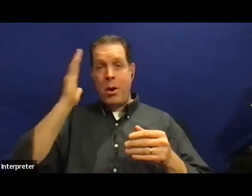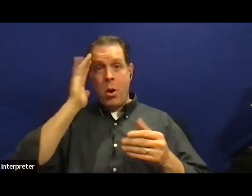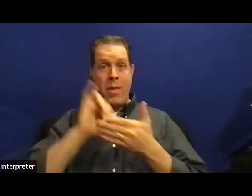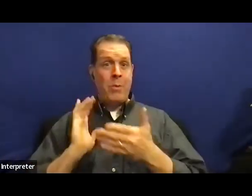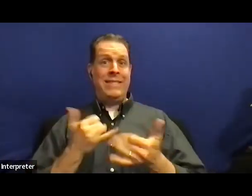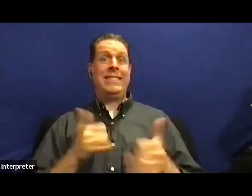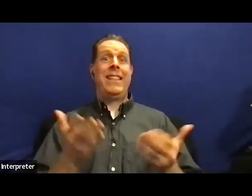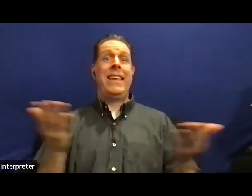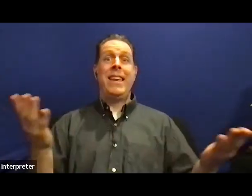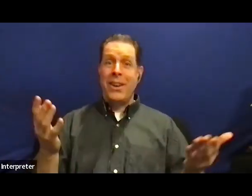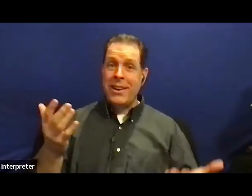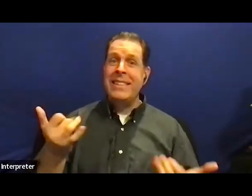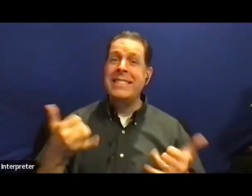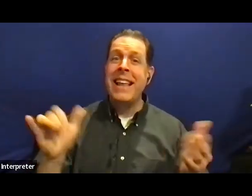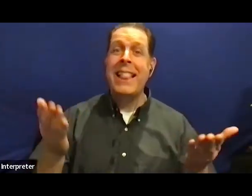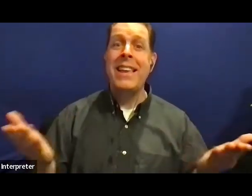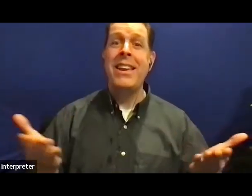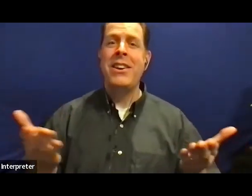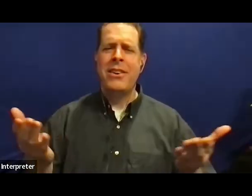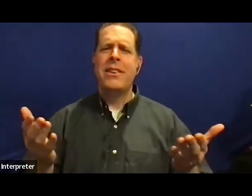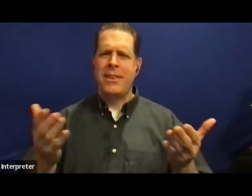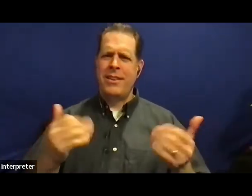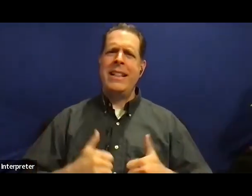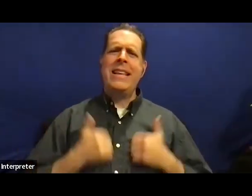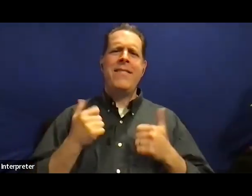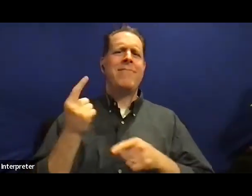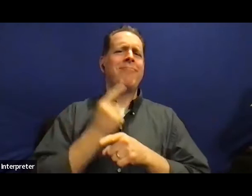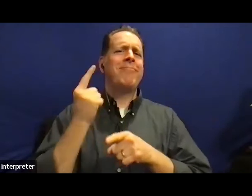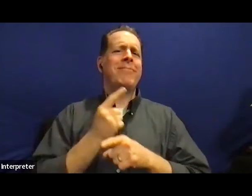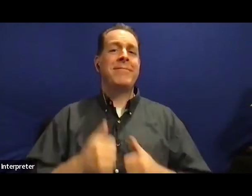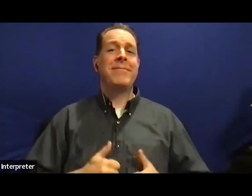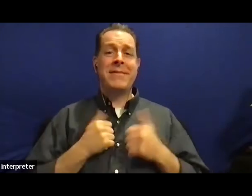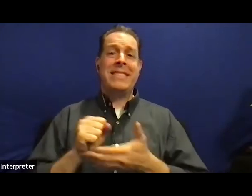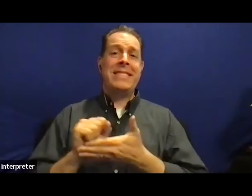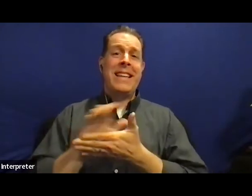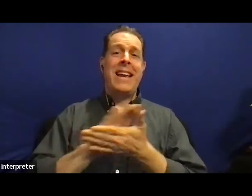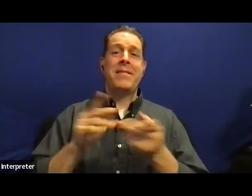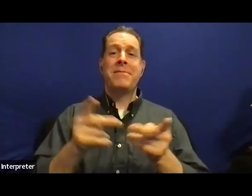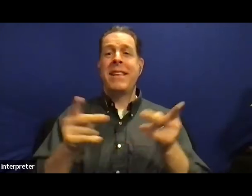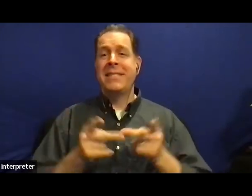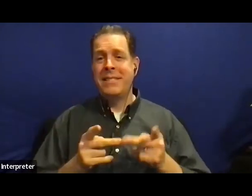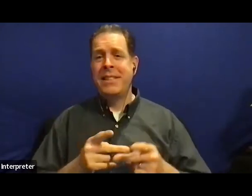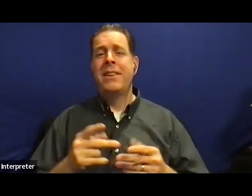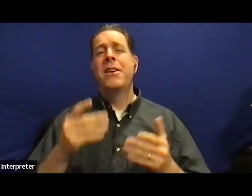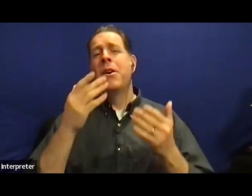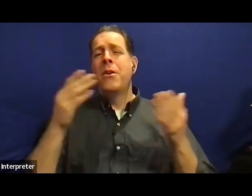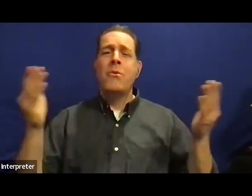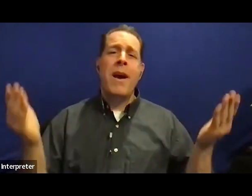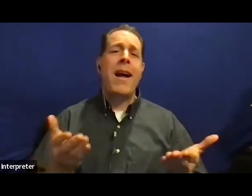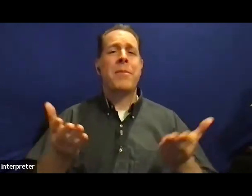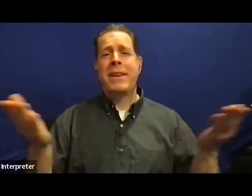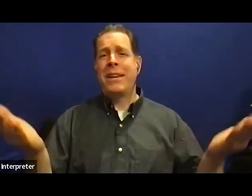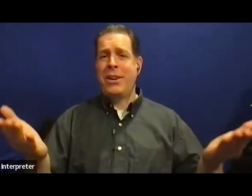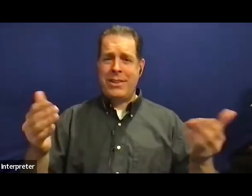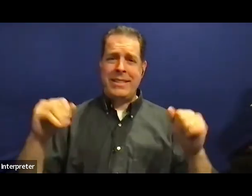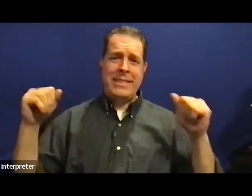here today, living everyday lives on these sacred places. So we welcome you to this